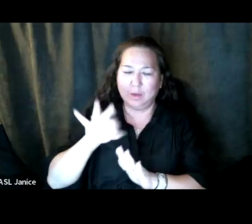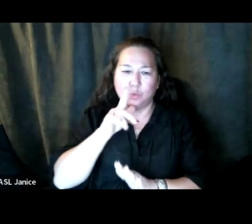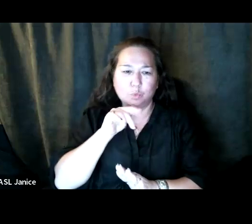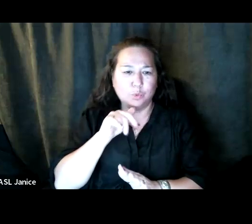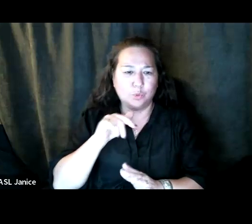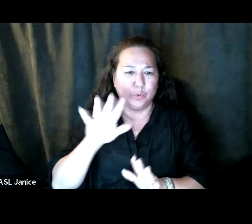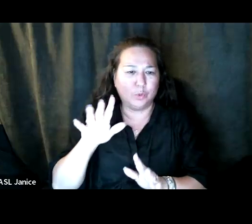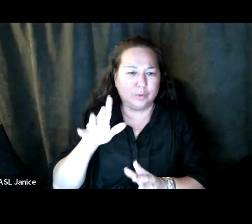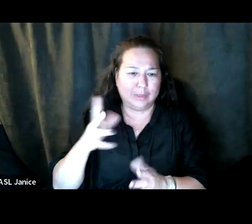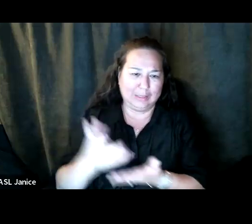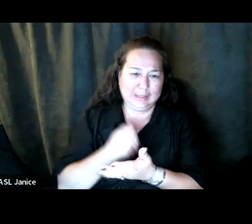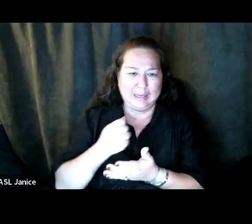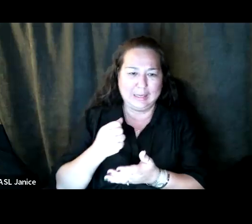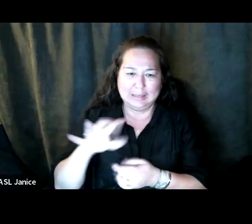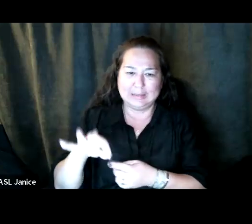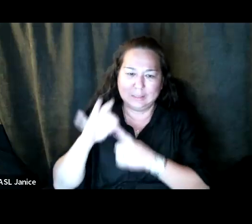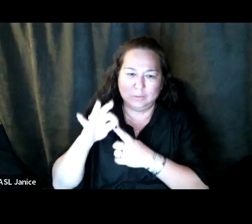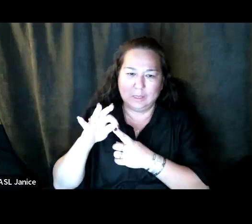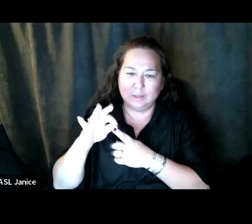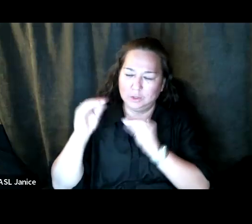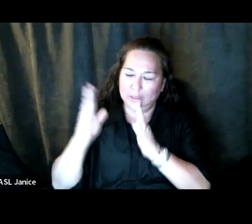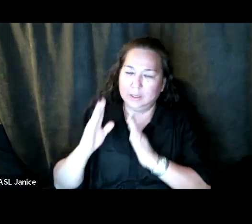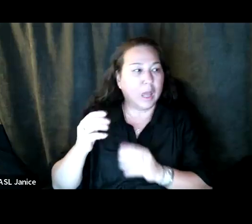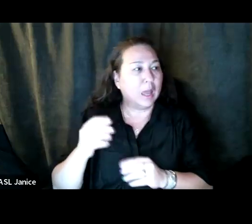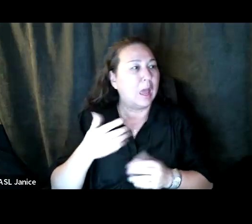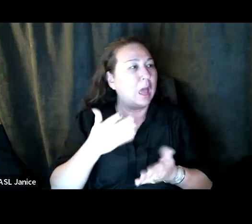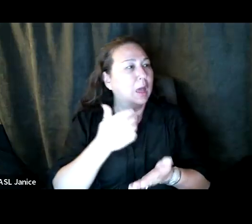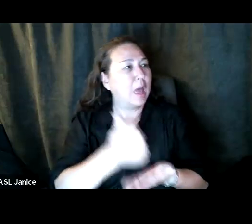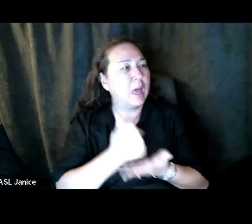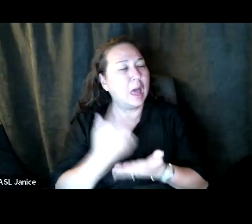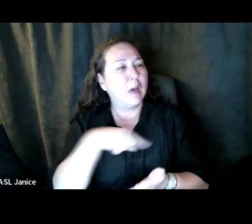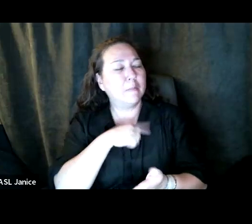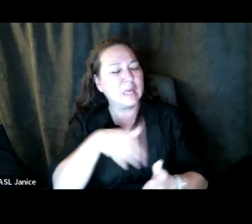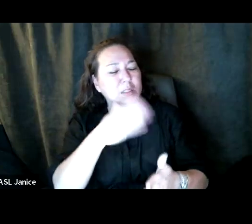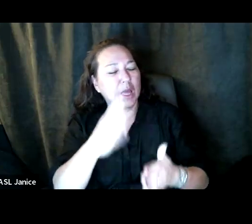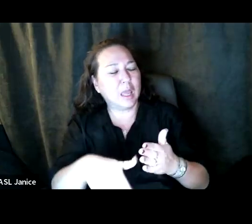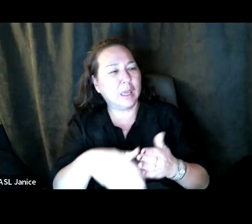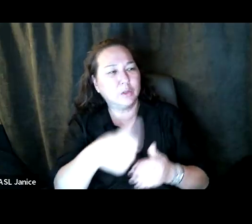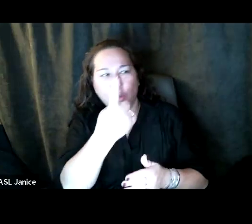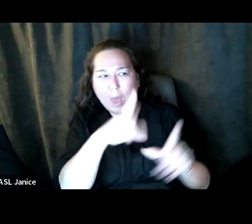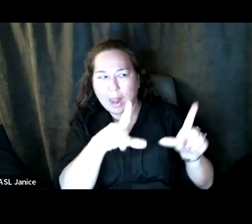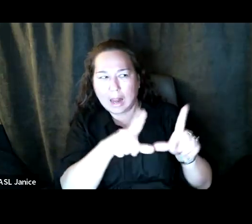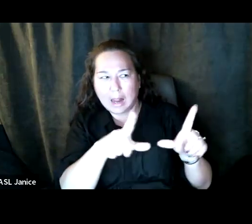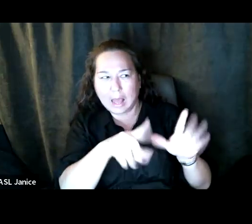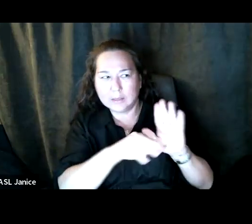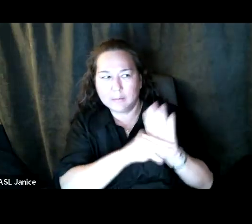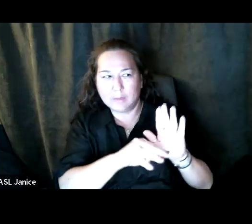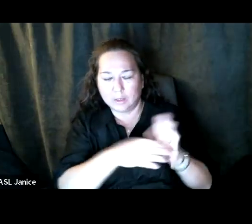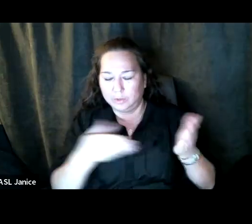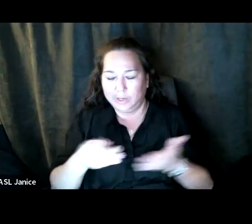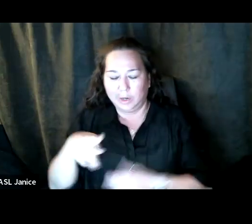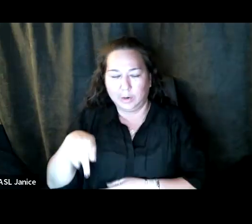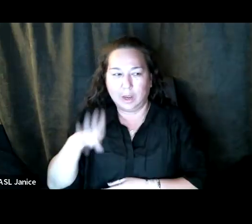up. Help us end the one license model in BPS. Next speaker is Karen Moni Brodek.